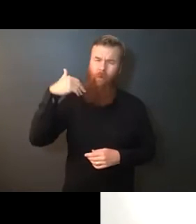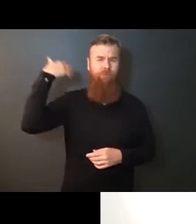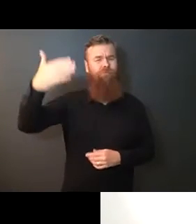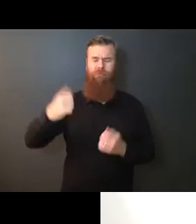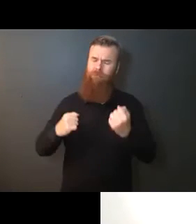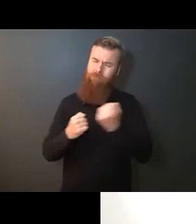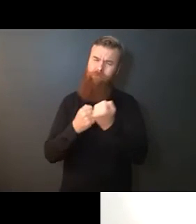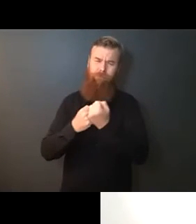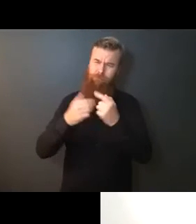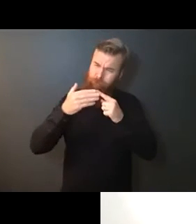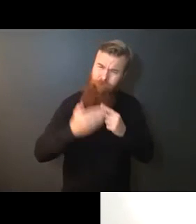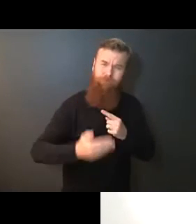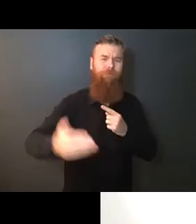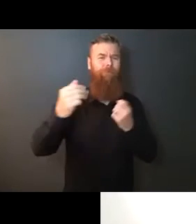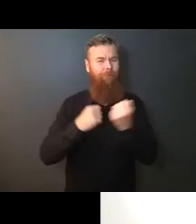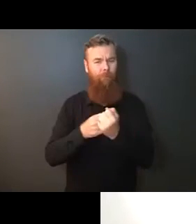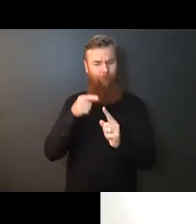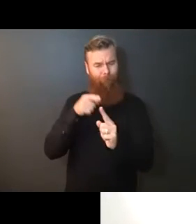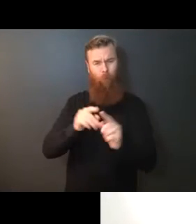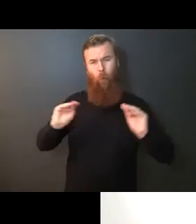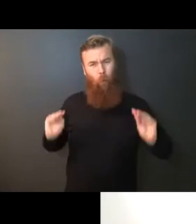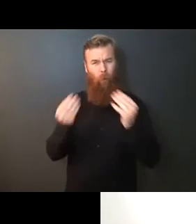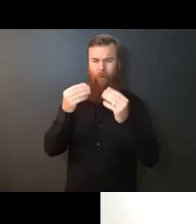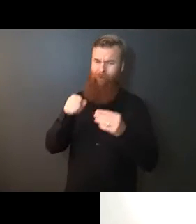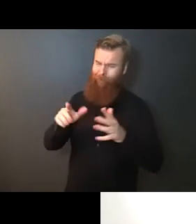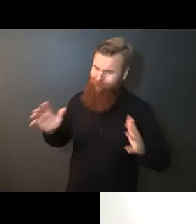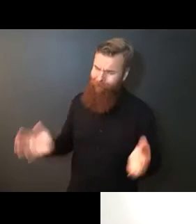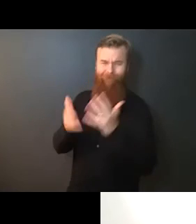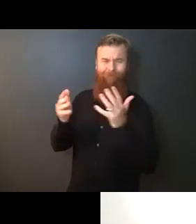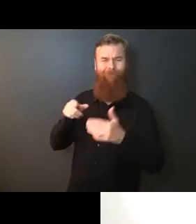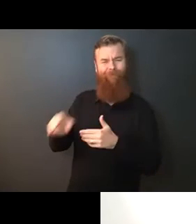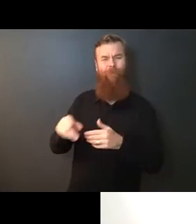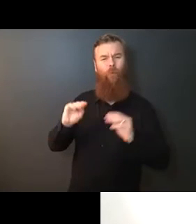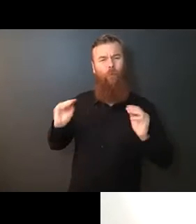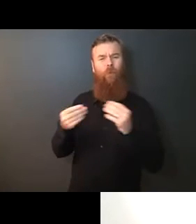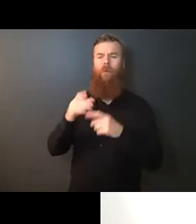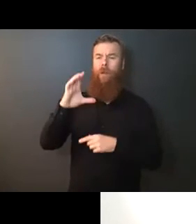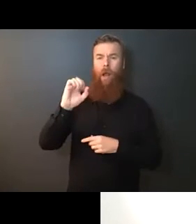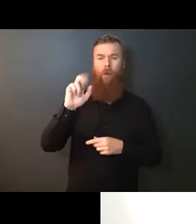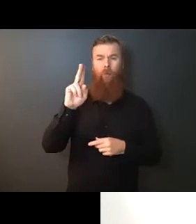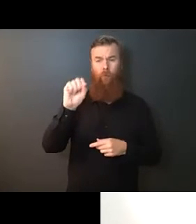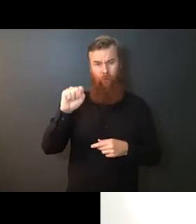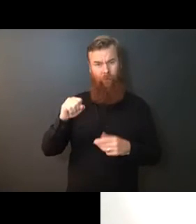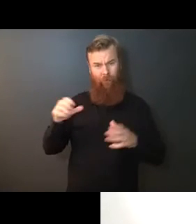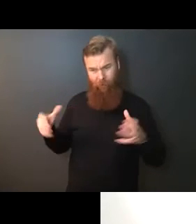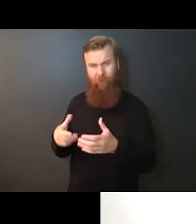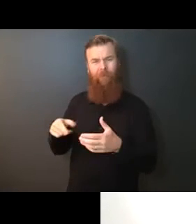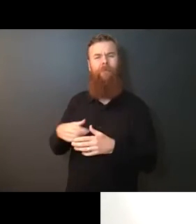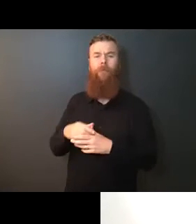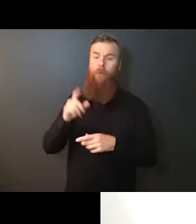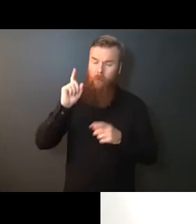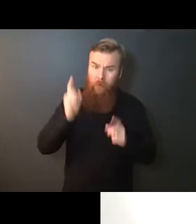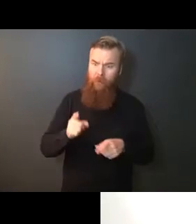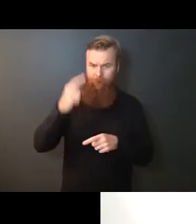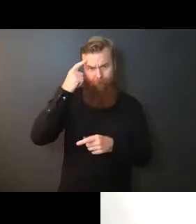only because by promoting this initiative, we will guarantee more engagement of OPDs,